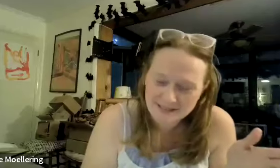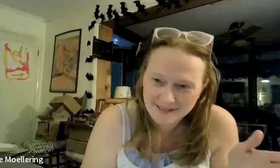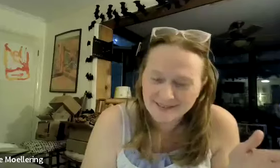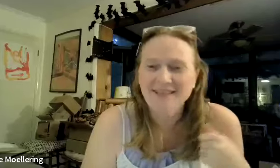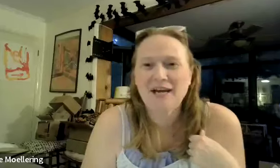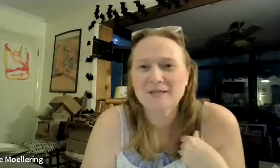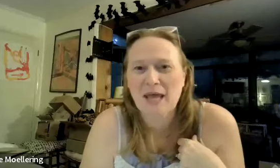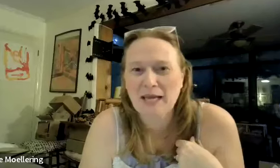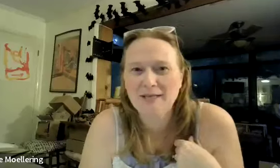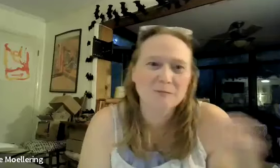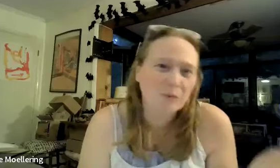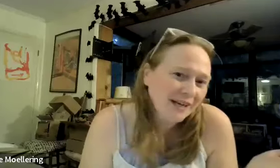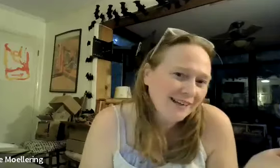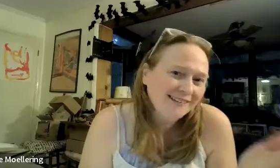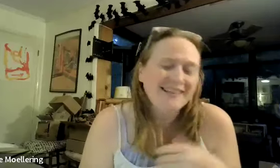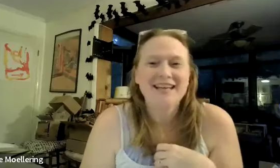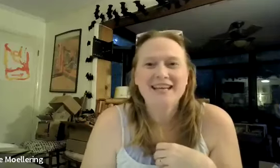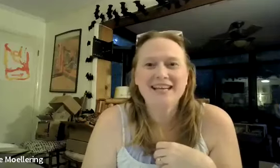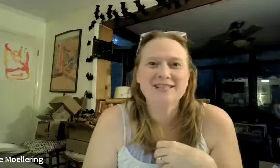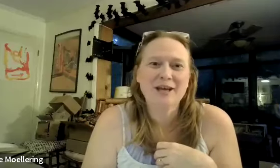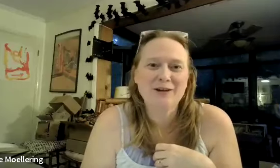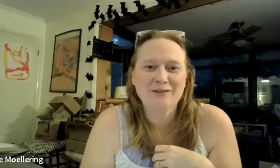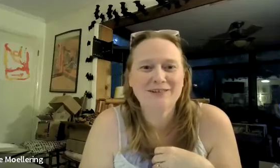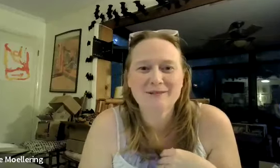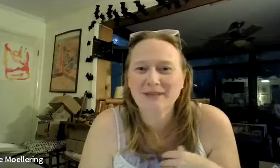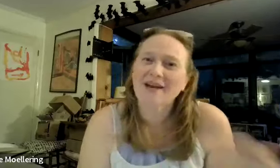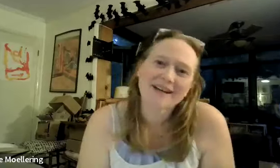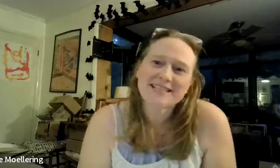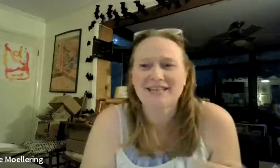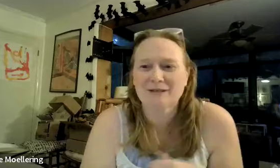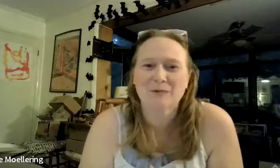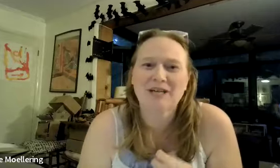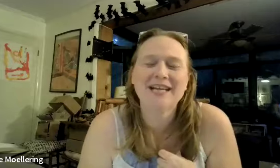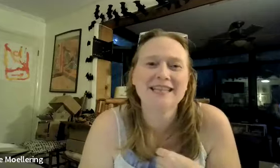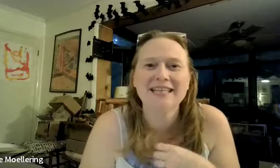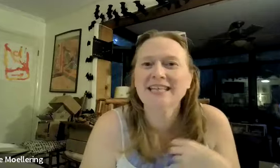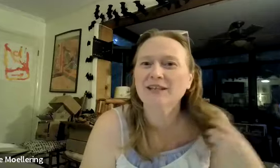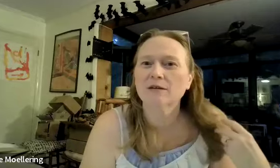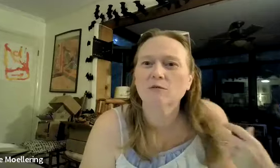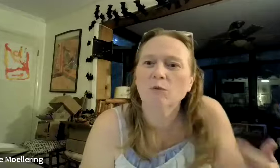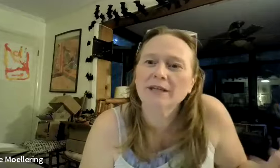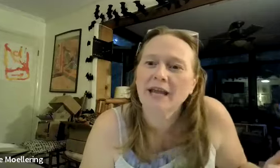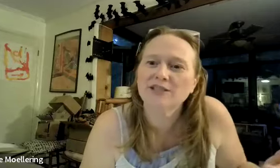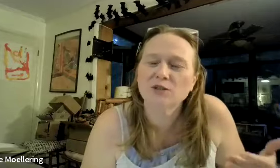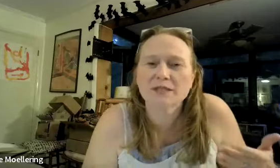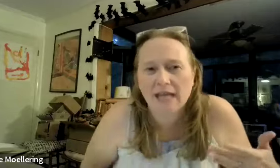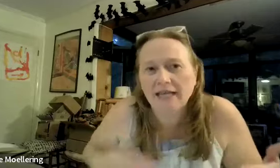us how to say good morning. And so I'm like, oh, I can say good morning. And then one day she was